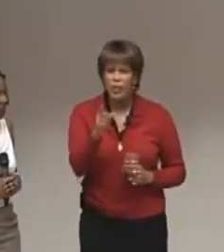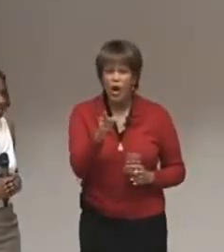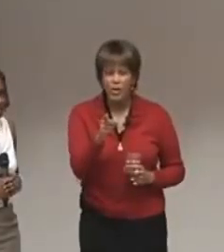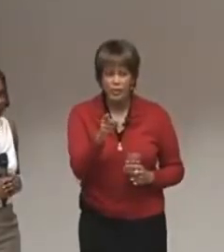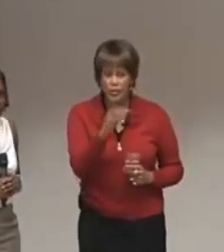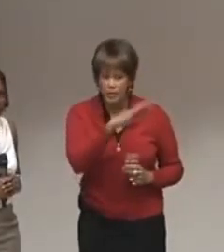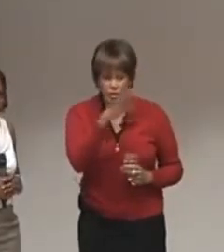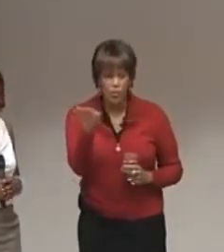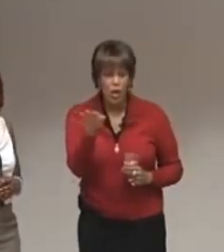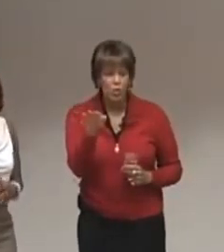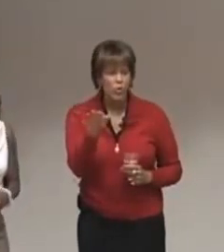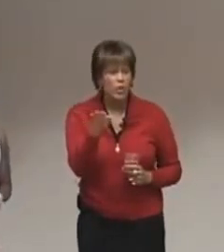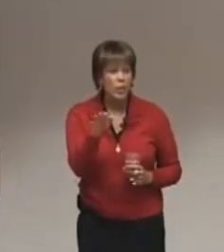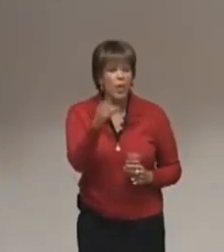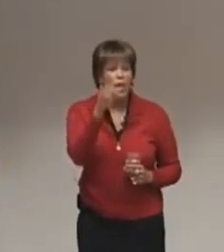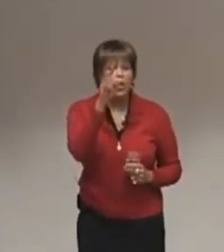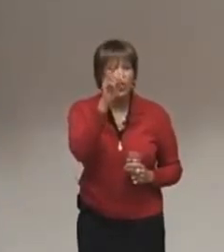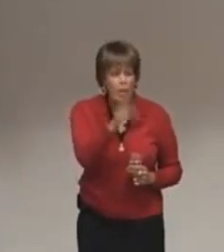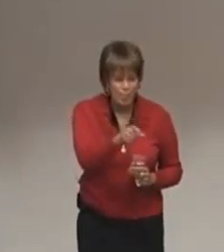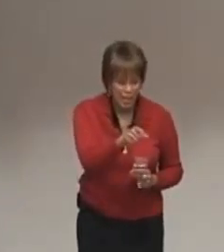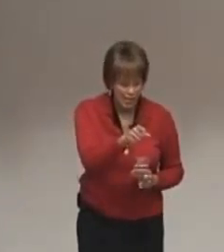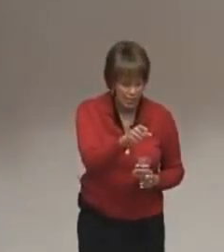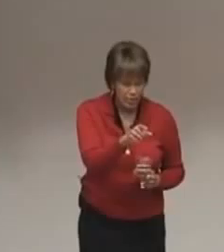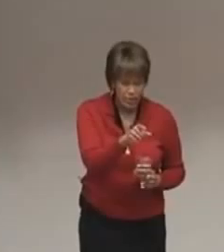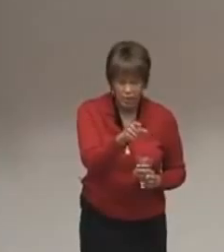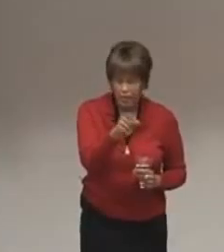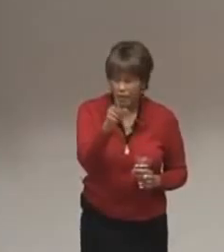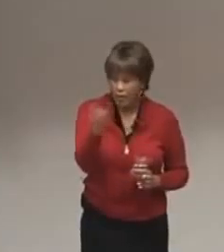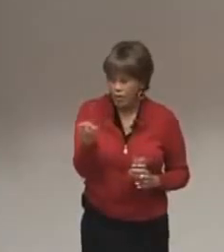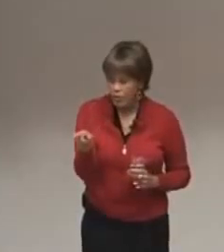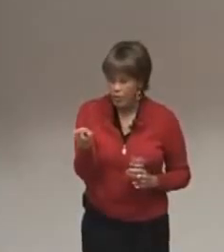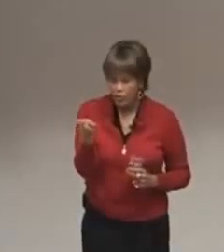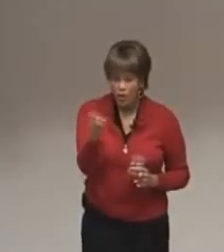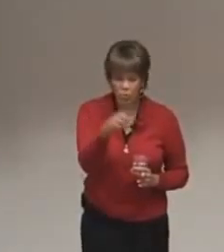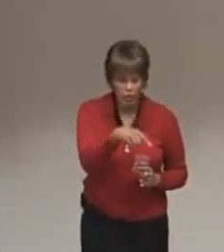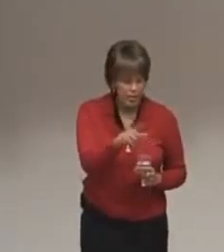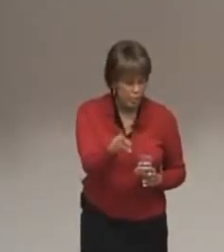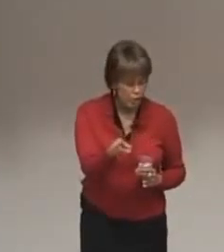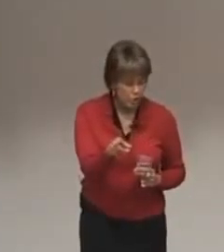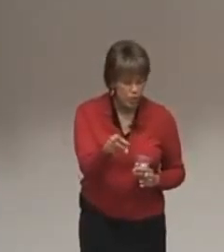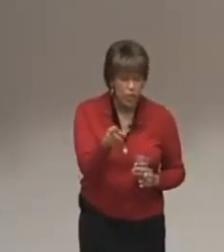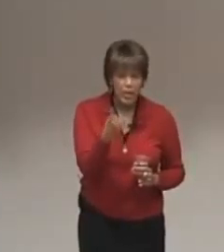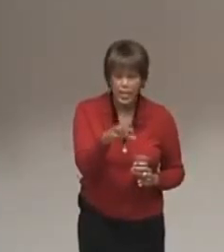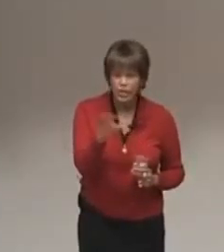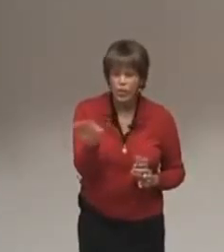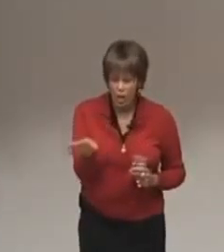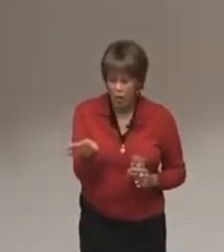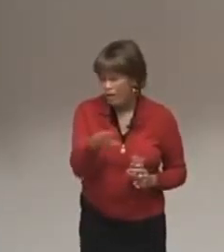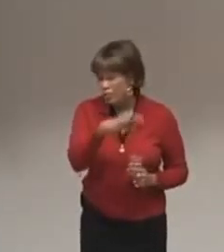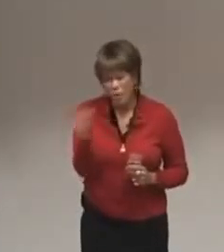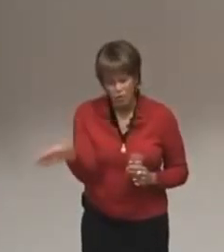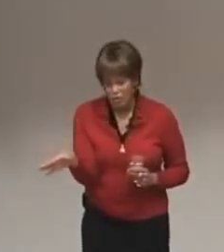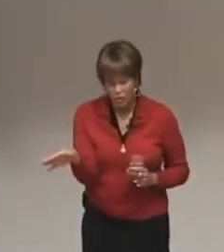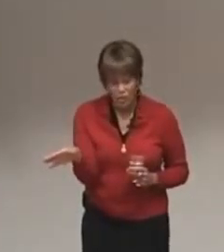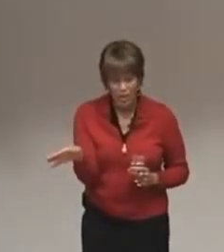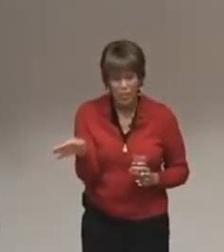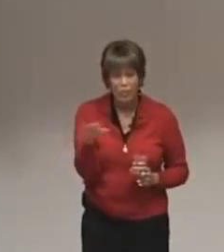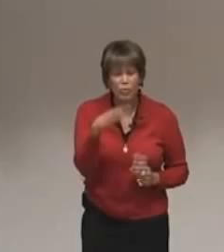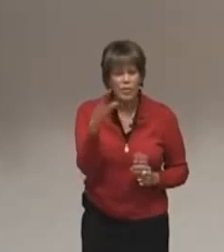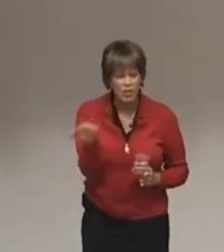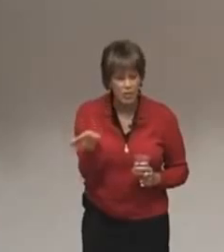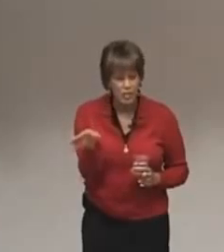one thought, since you don't, women, those of you who work on women's issues need to know, and you know this